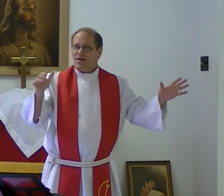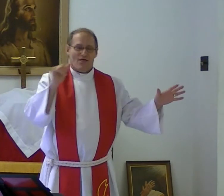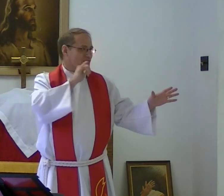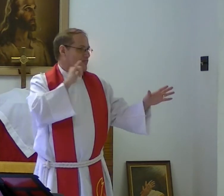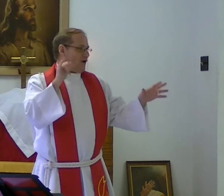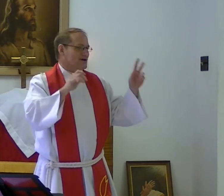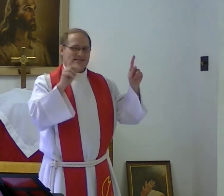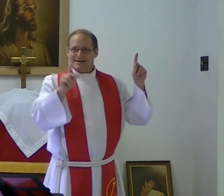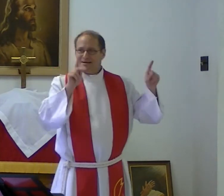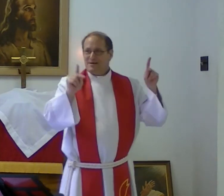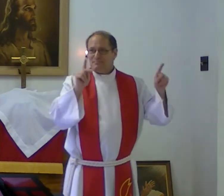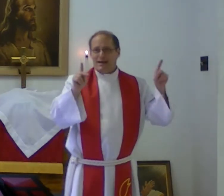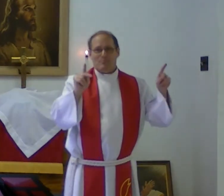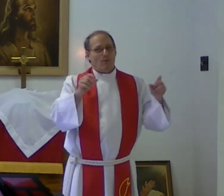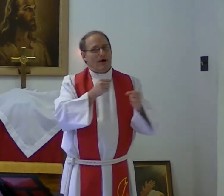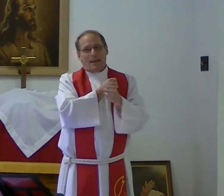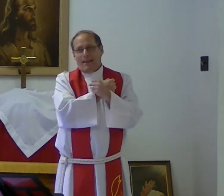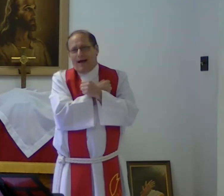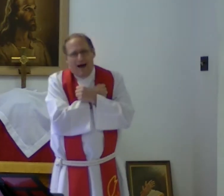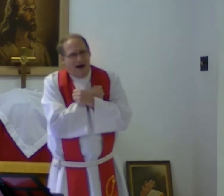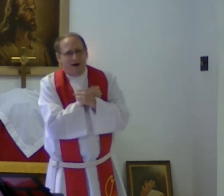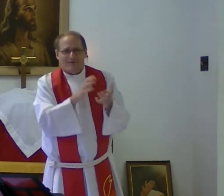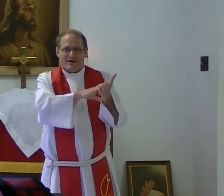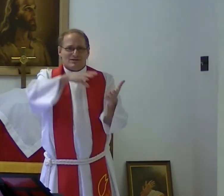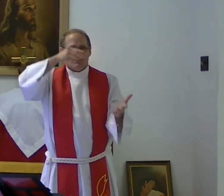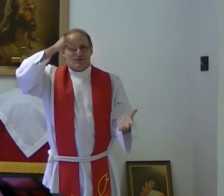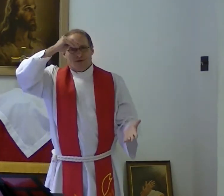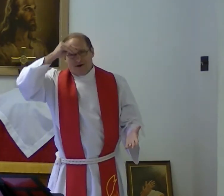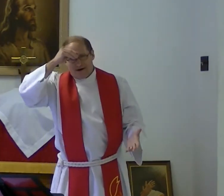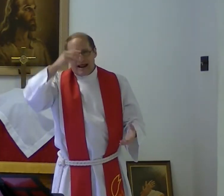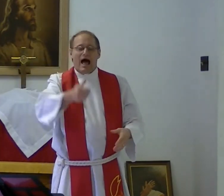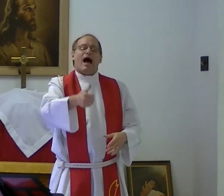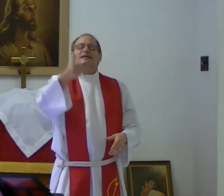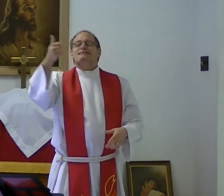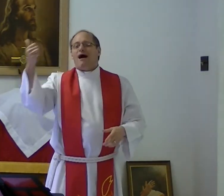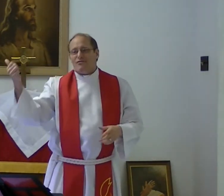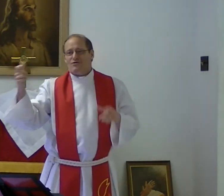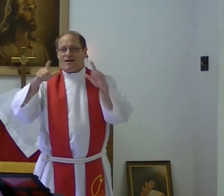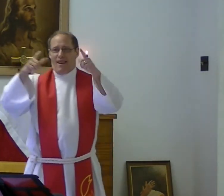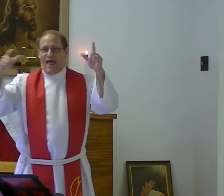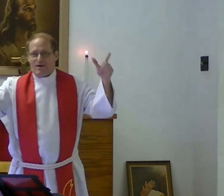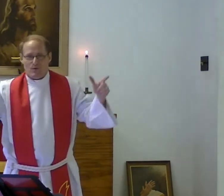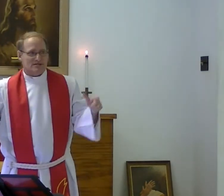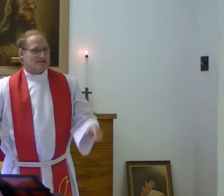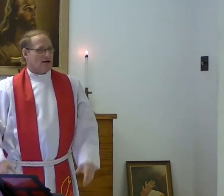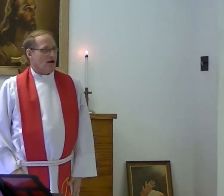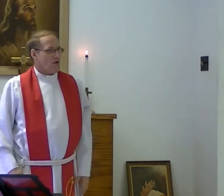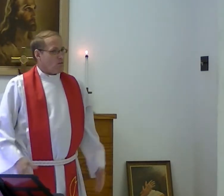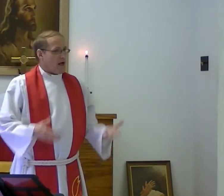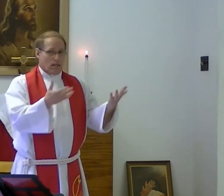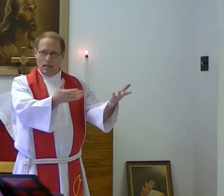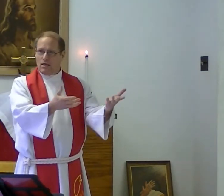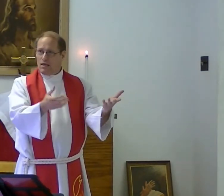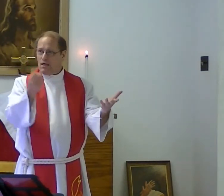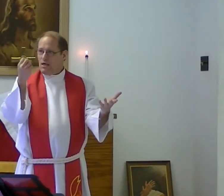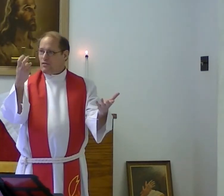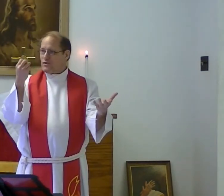Those people would love to learn another language. Well, the